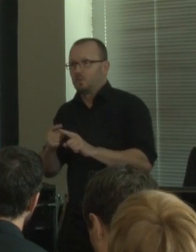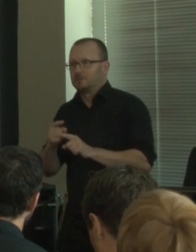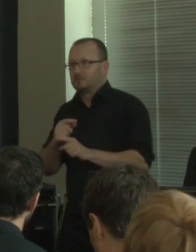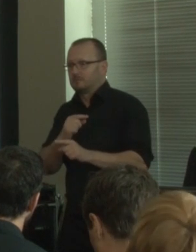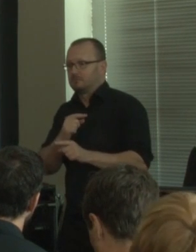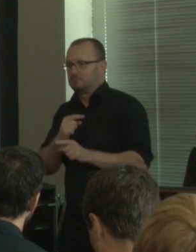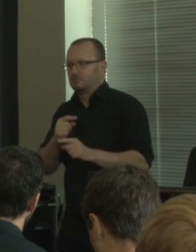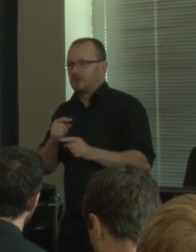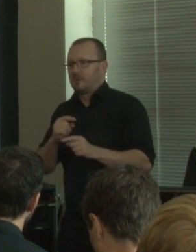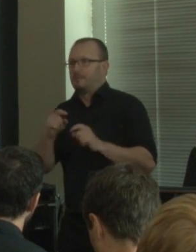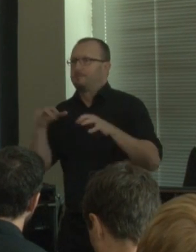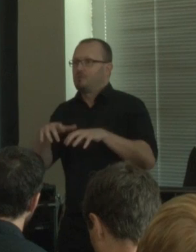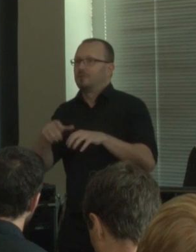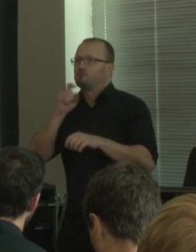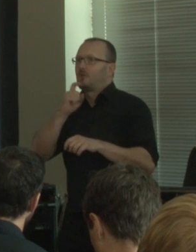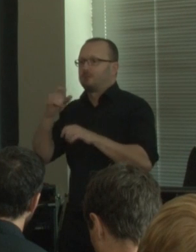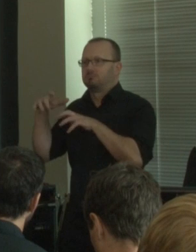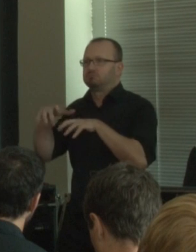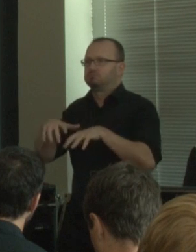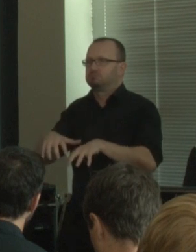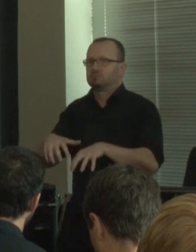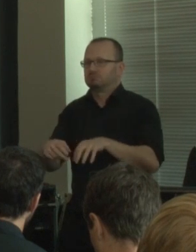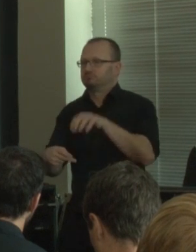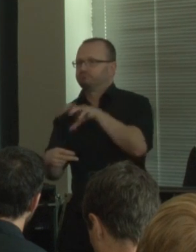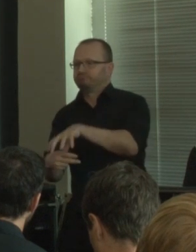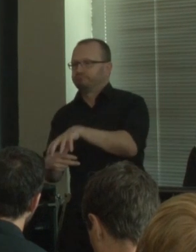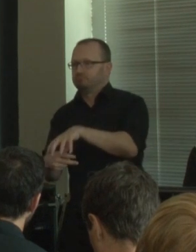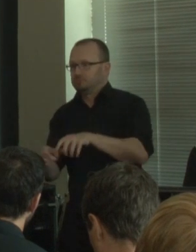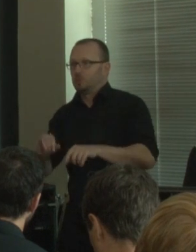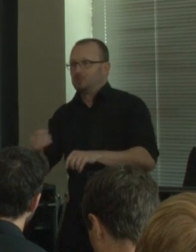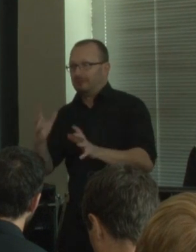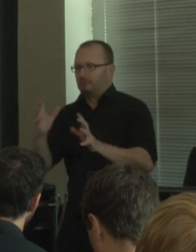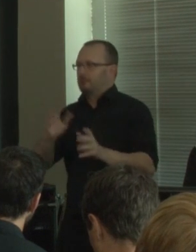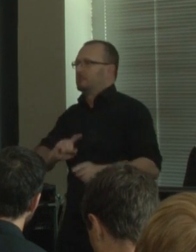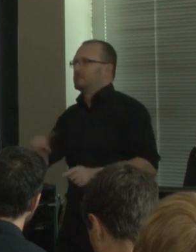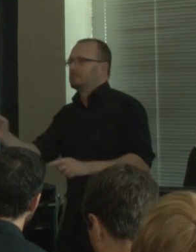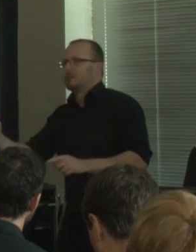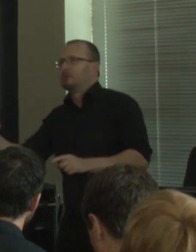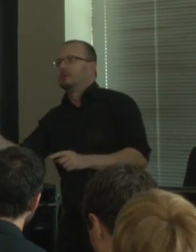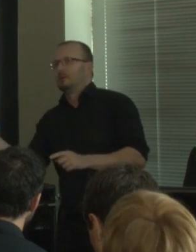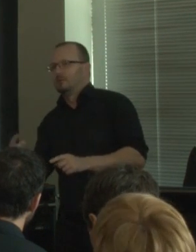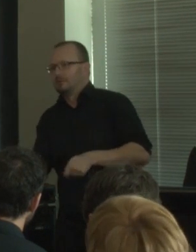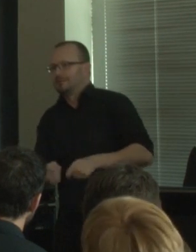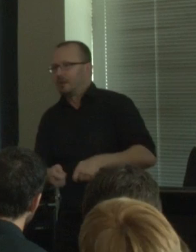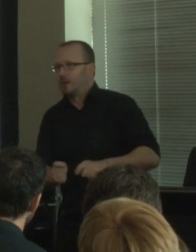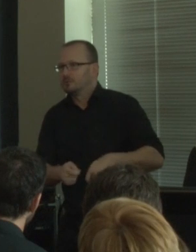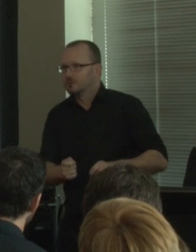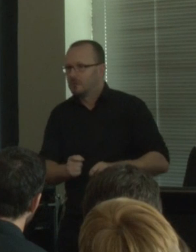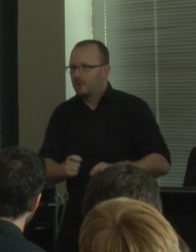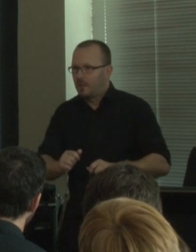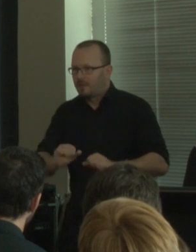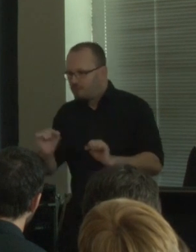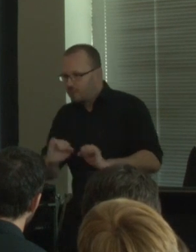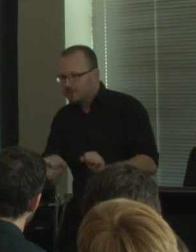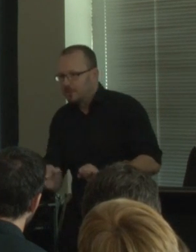off and got the dredge master, Tom Hoskins, to help to dig him free. After he was dug out, they rubbed him down with Chinese